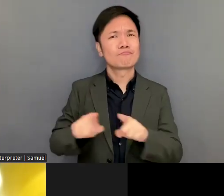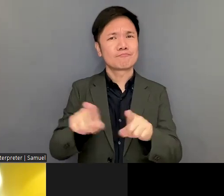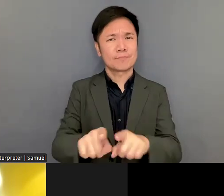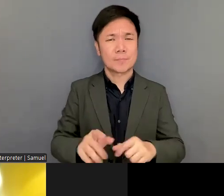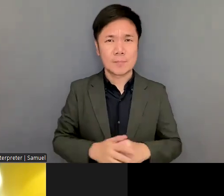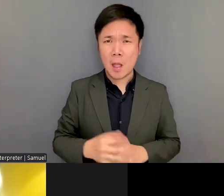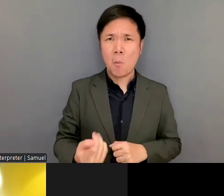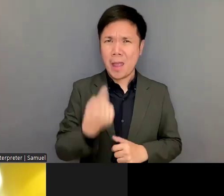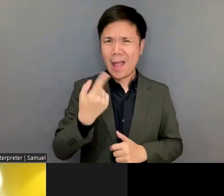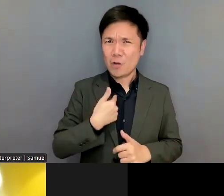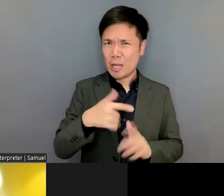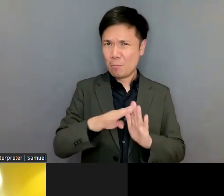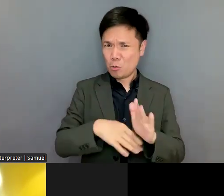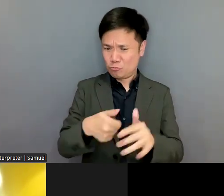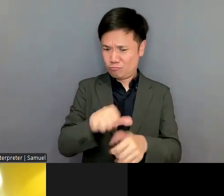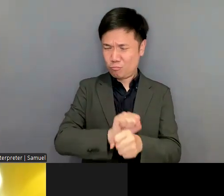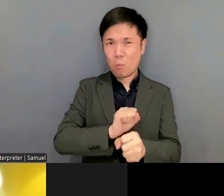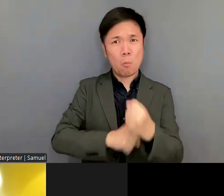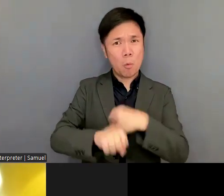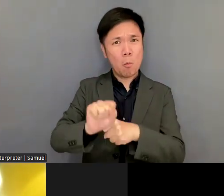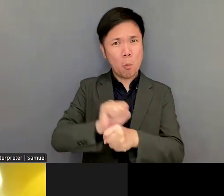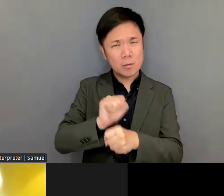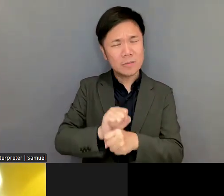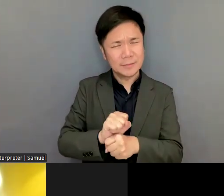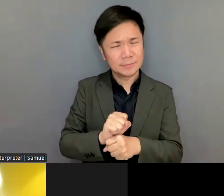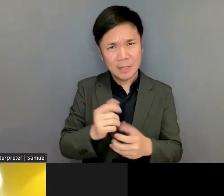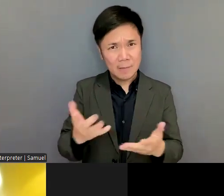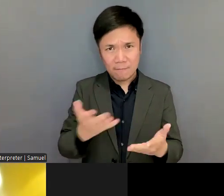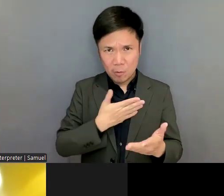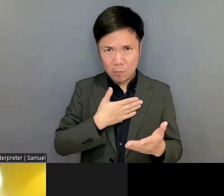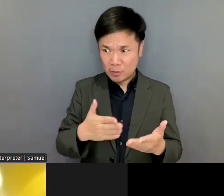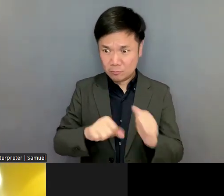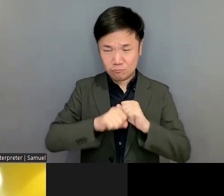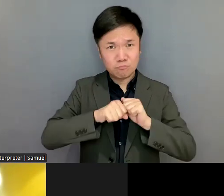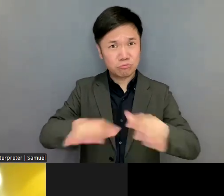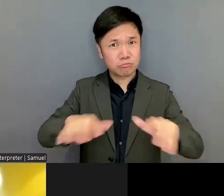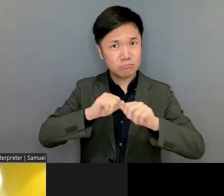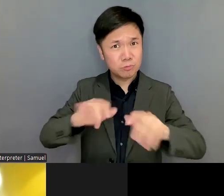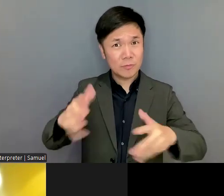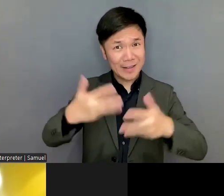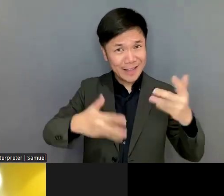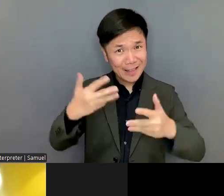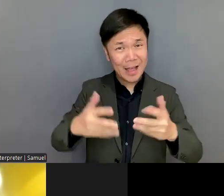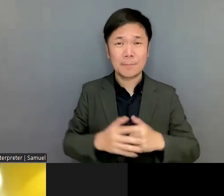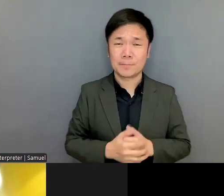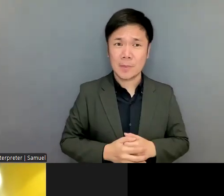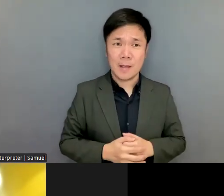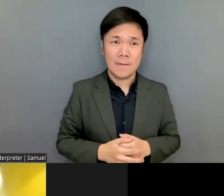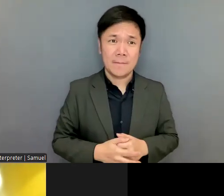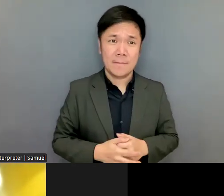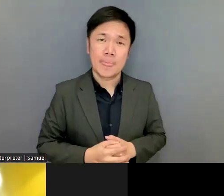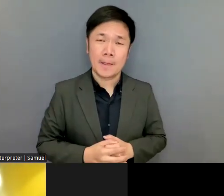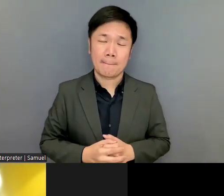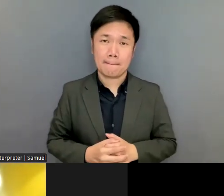surjan estos initiatives datos, to ahora sí que la have urgencia. these Y data esto es principalmente porque in order, en los and